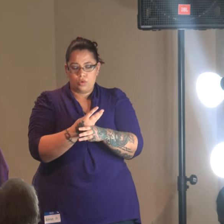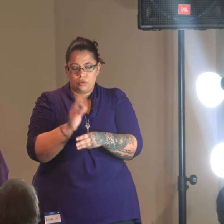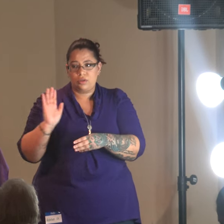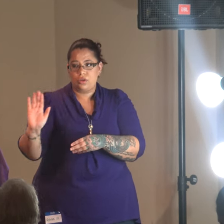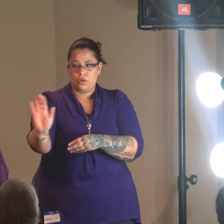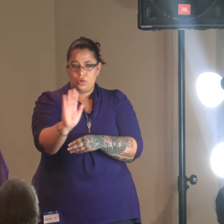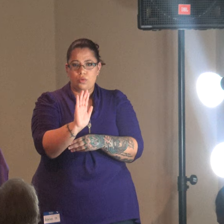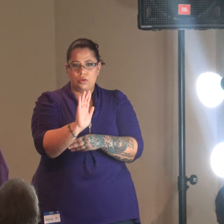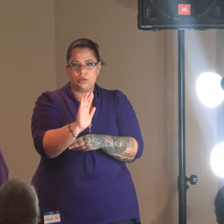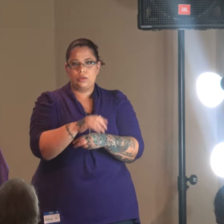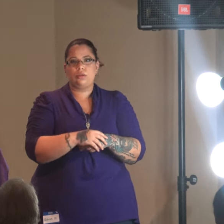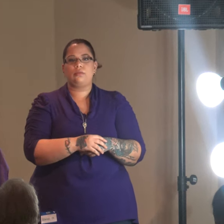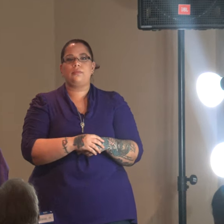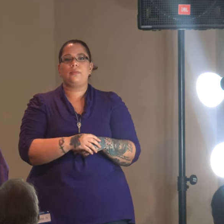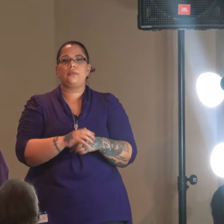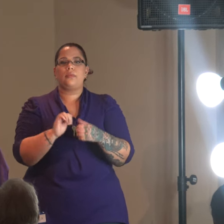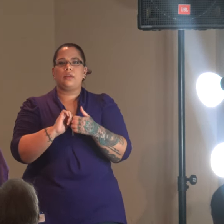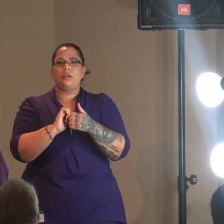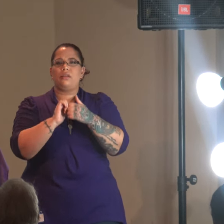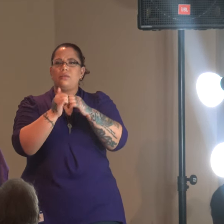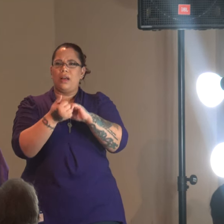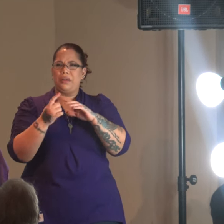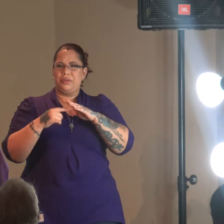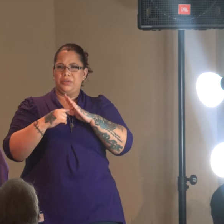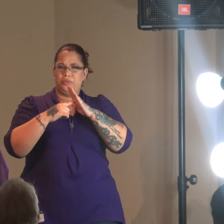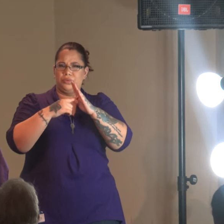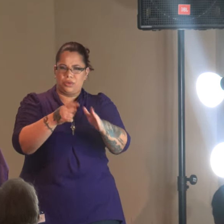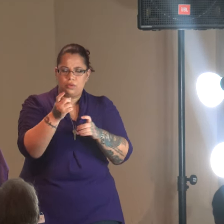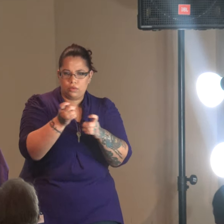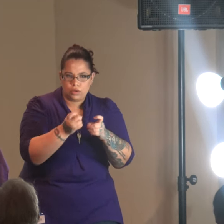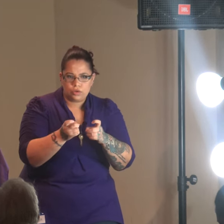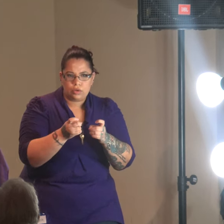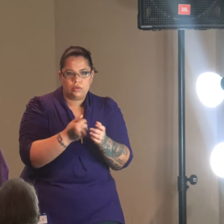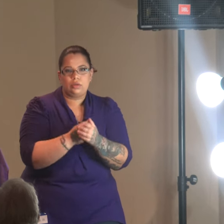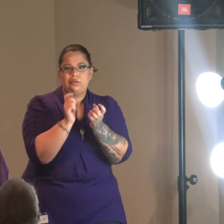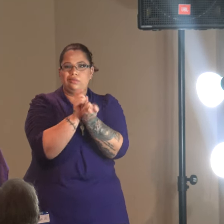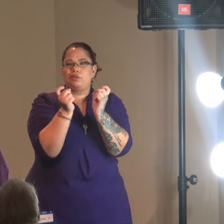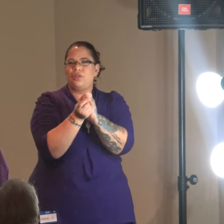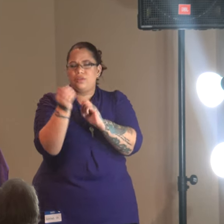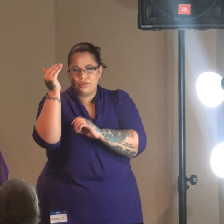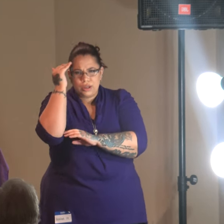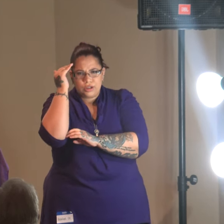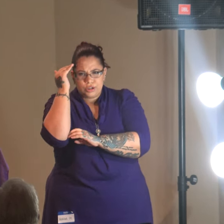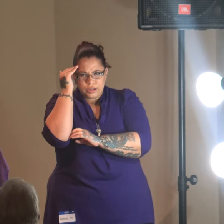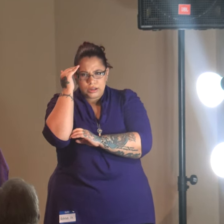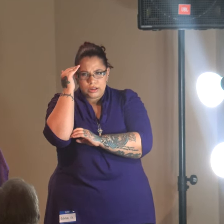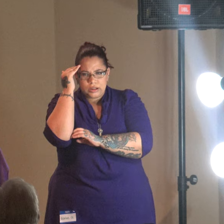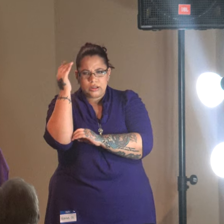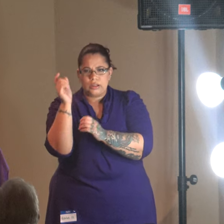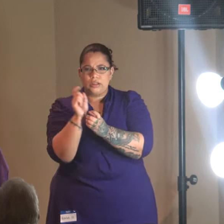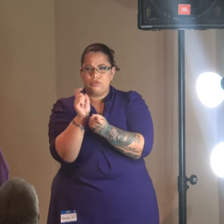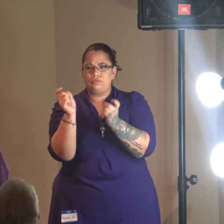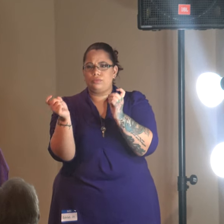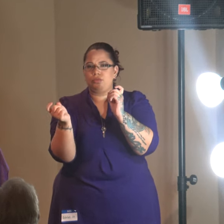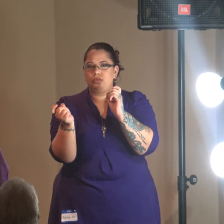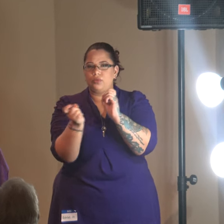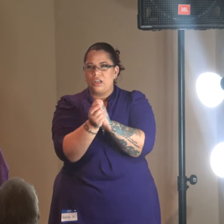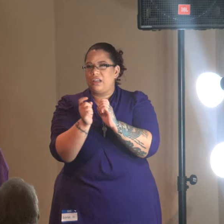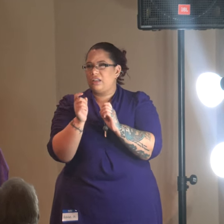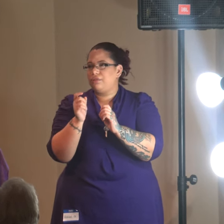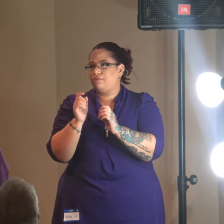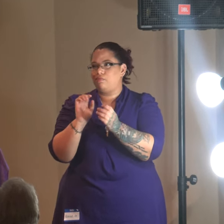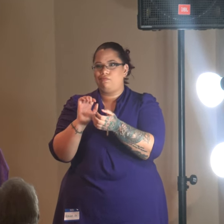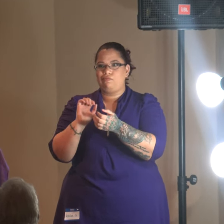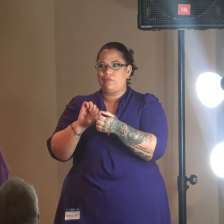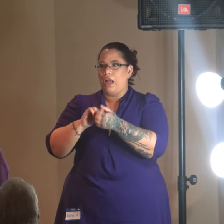Now, how do you exercise your dominion and control? Is you shift your consciousness. You shift the way that you engage with others.